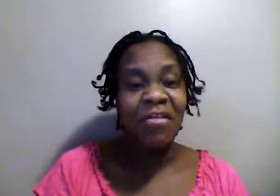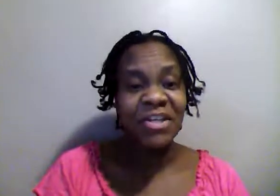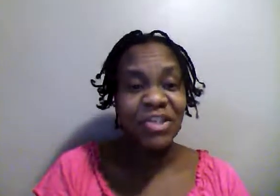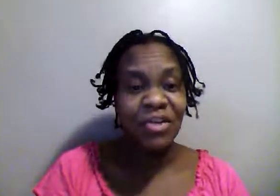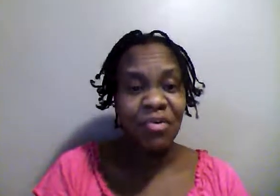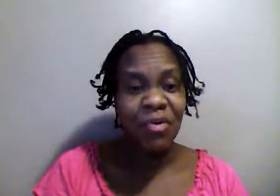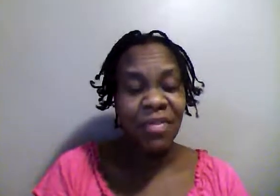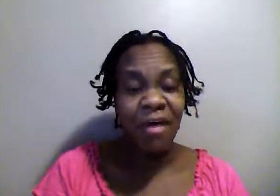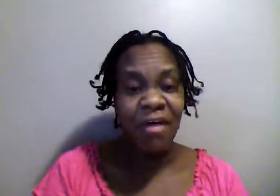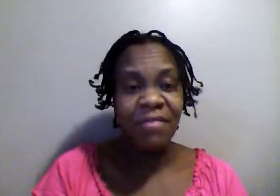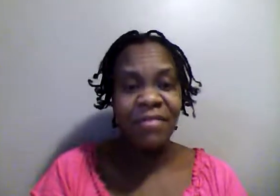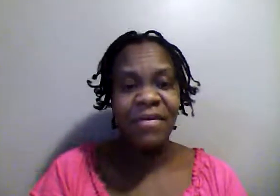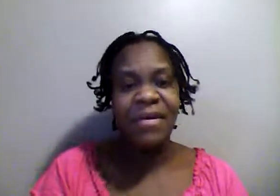the growth of,